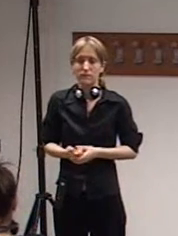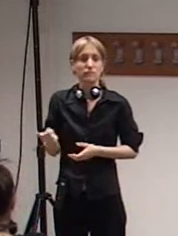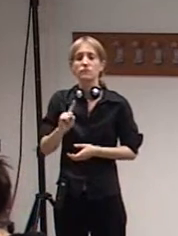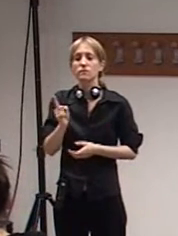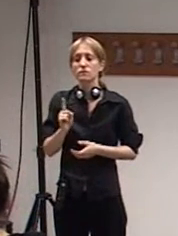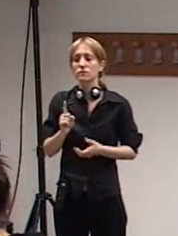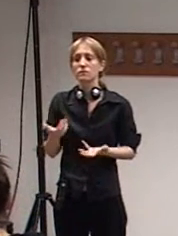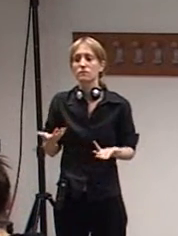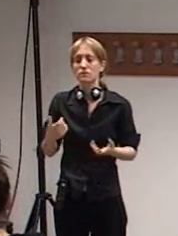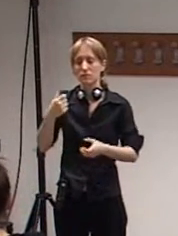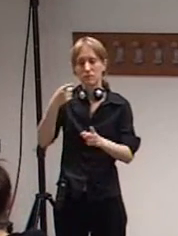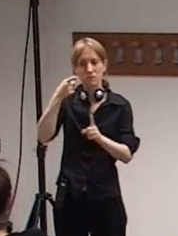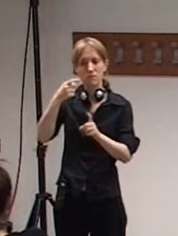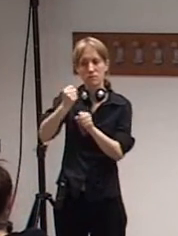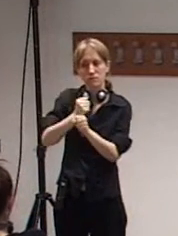So